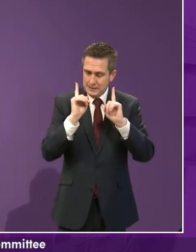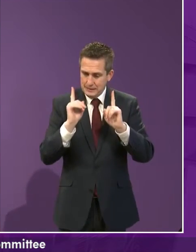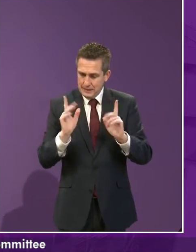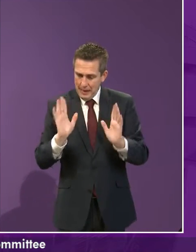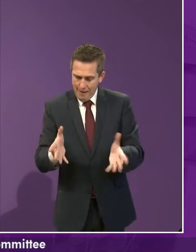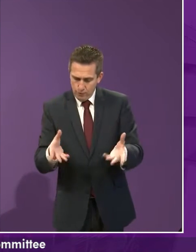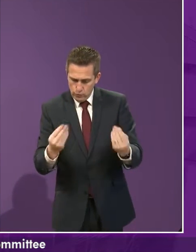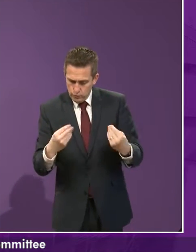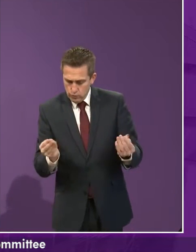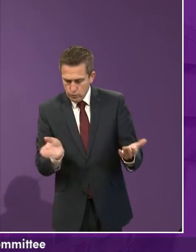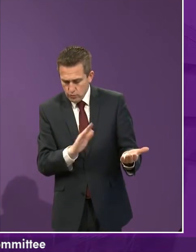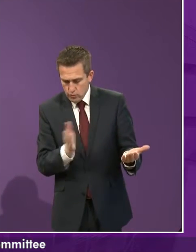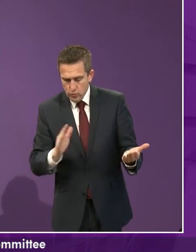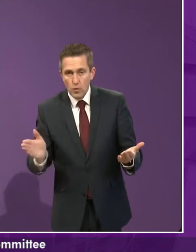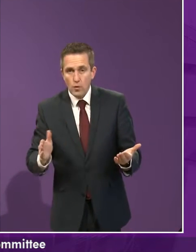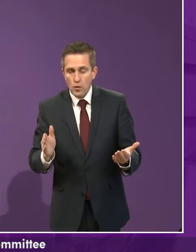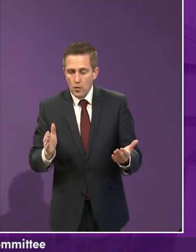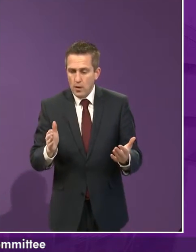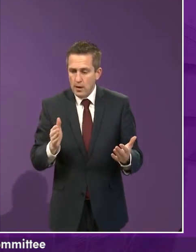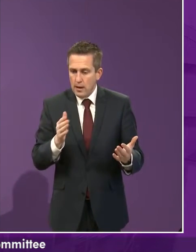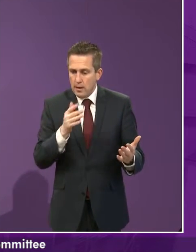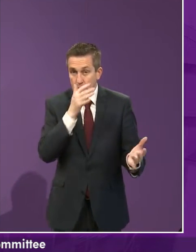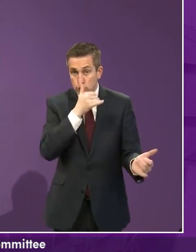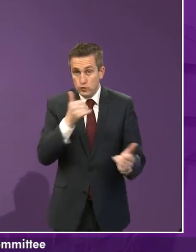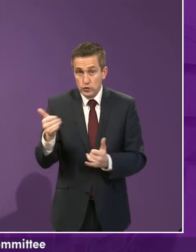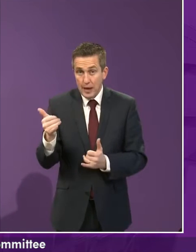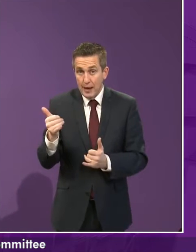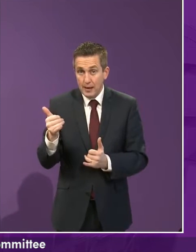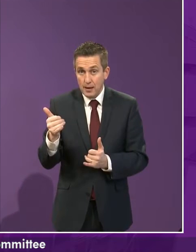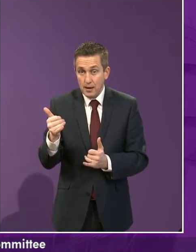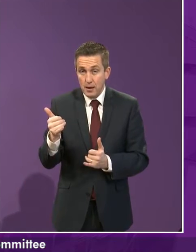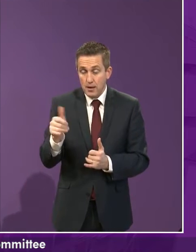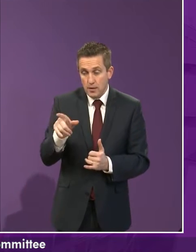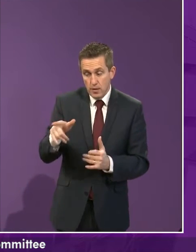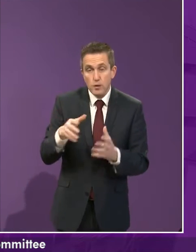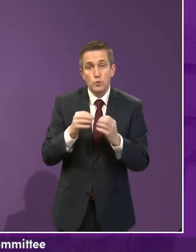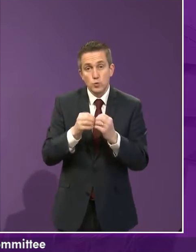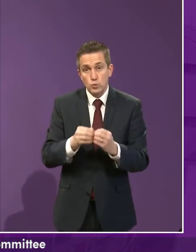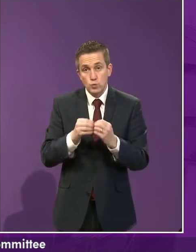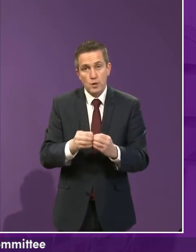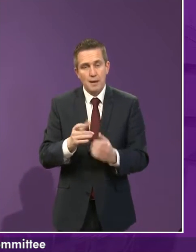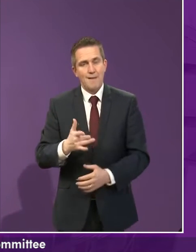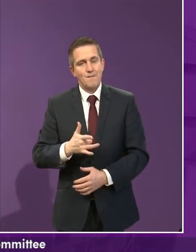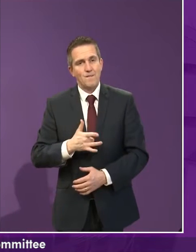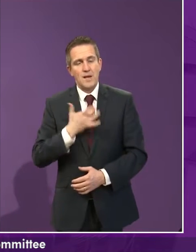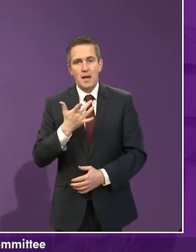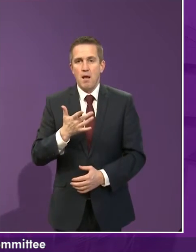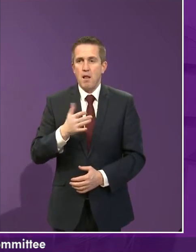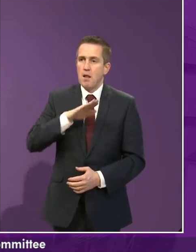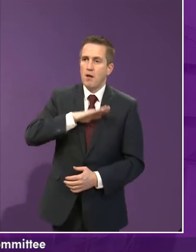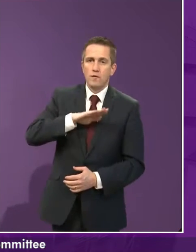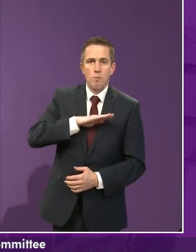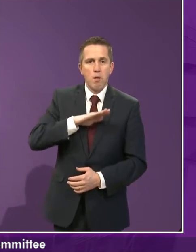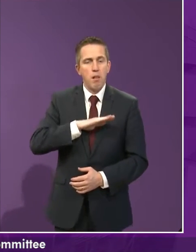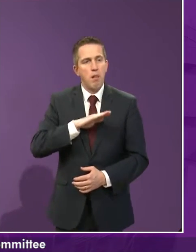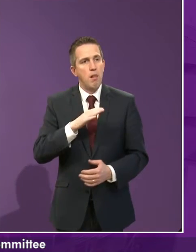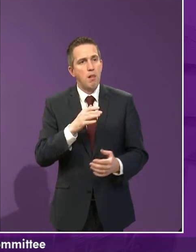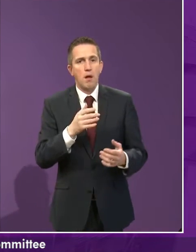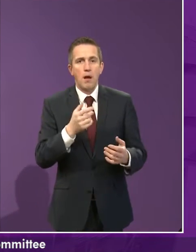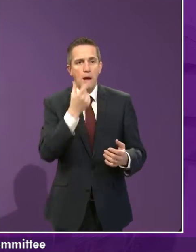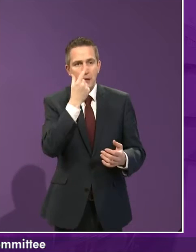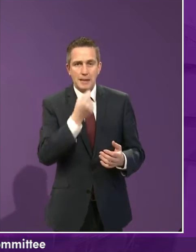a keenness that applicants at the application stage feel comfortable and able to